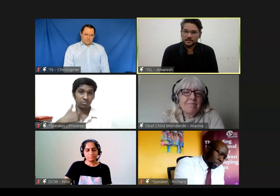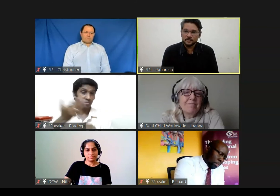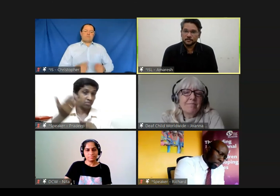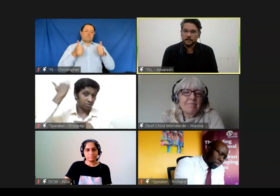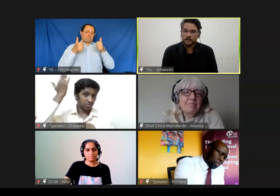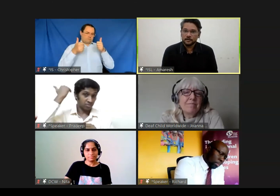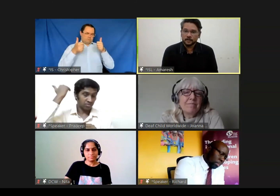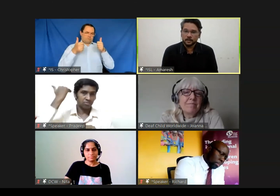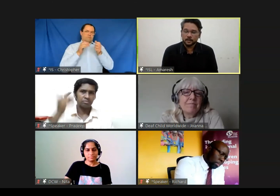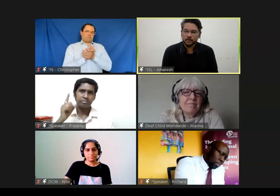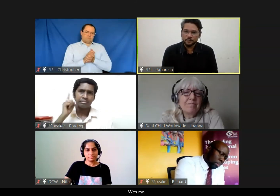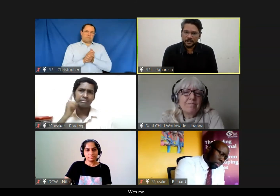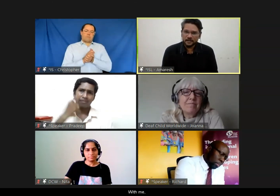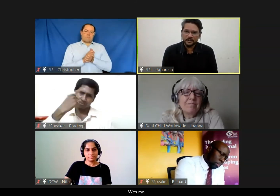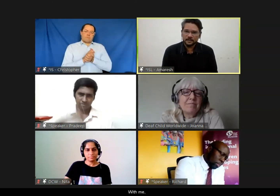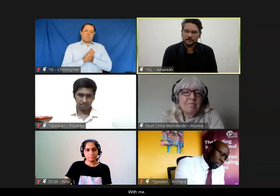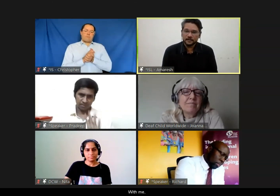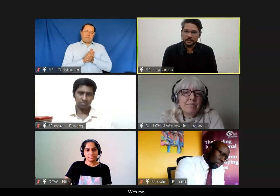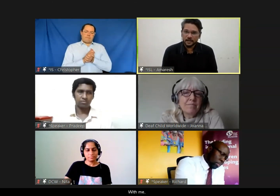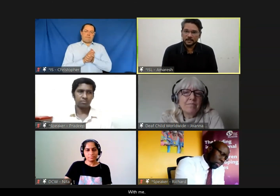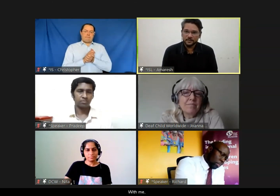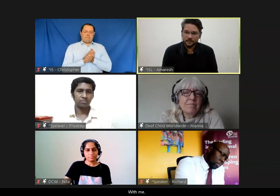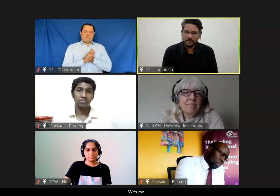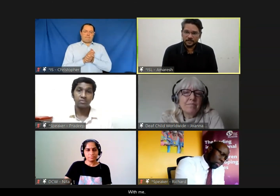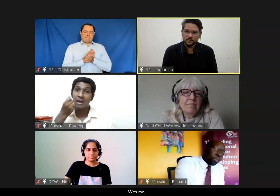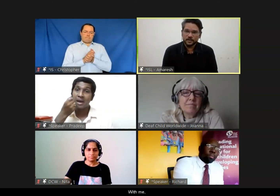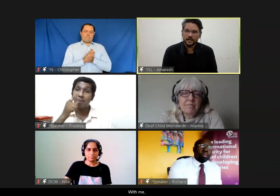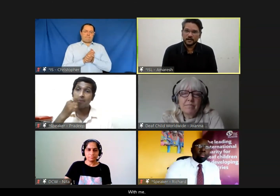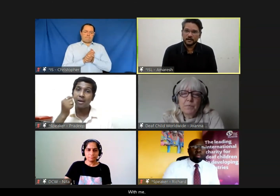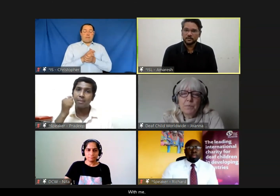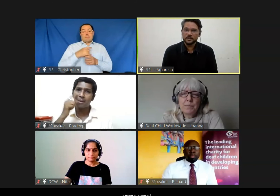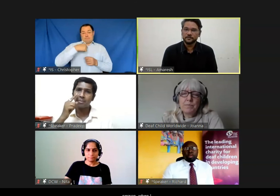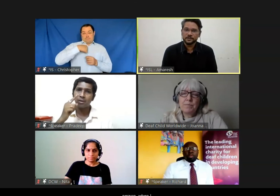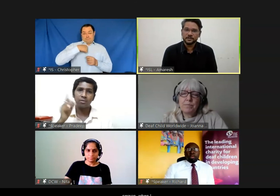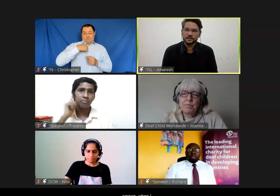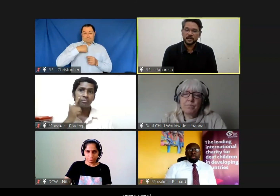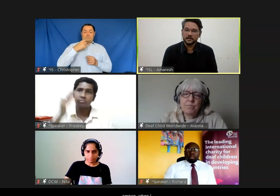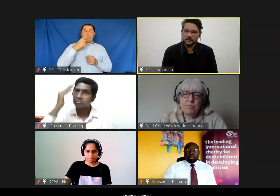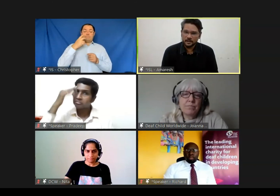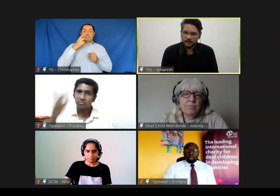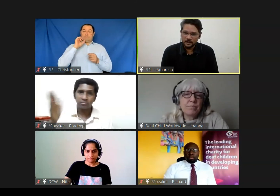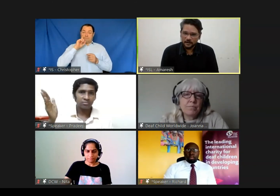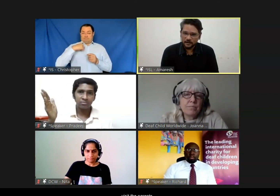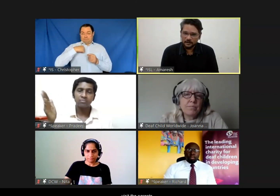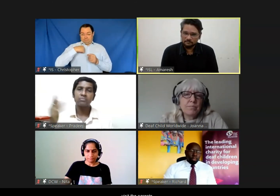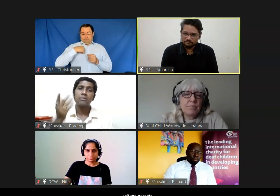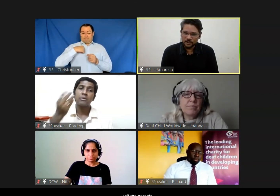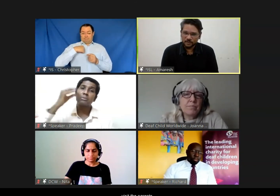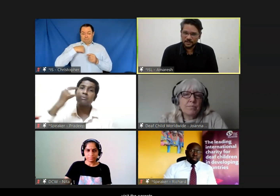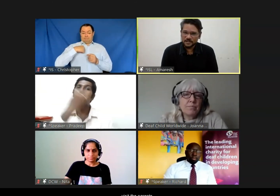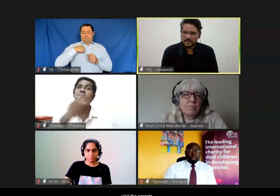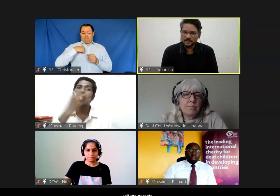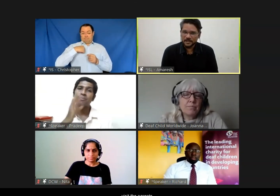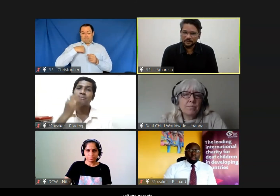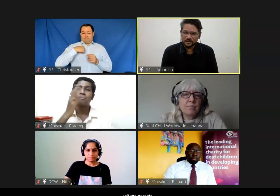Right. So with me, like in my experience, when I'm a deaf person, when I you